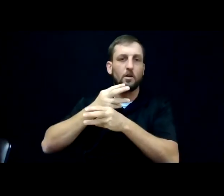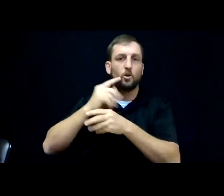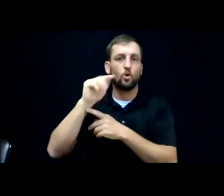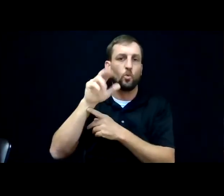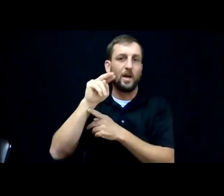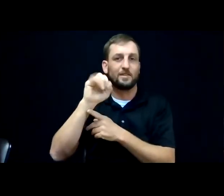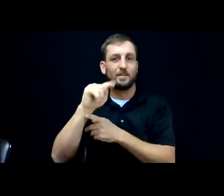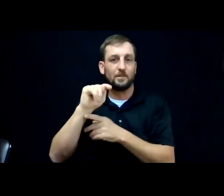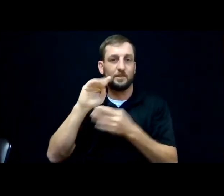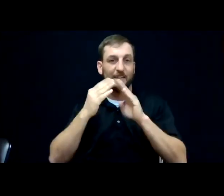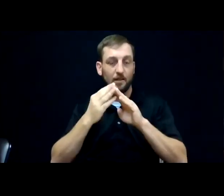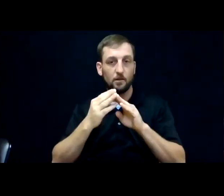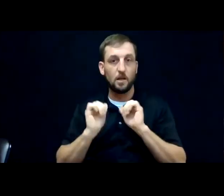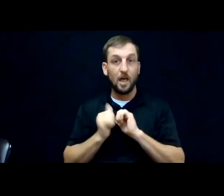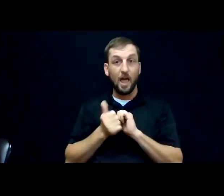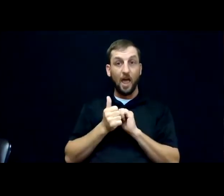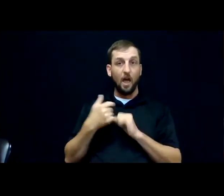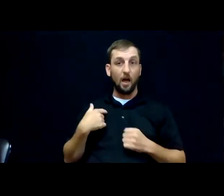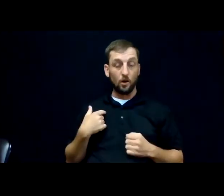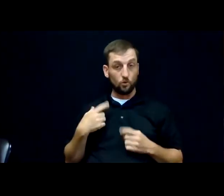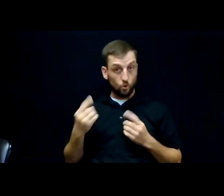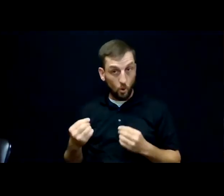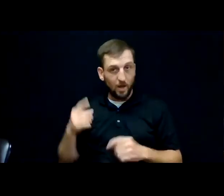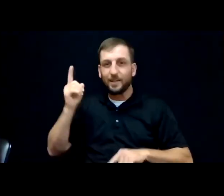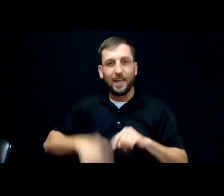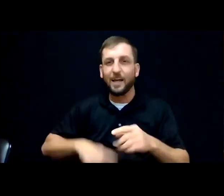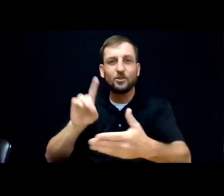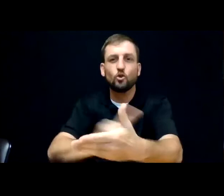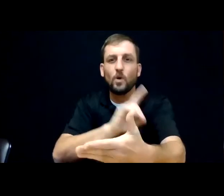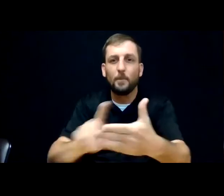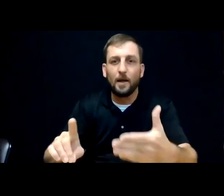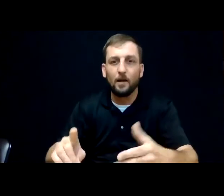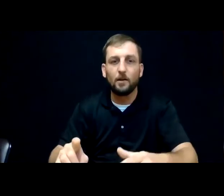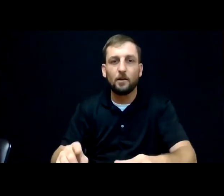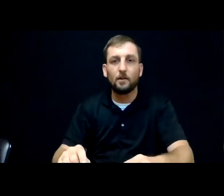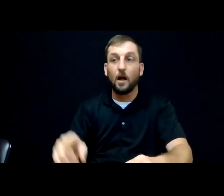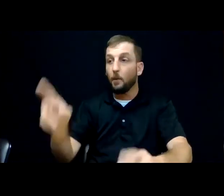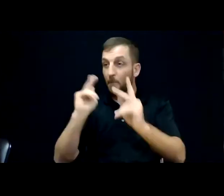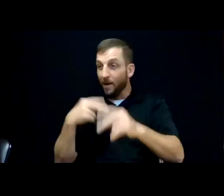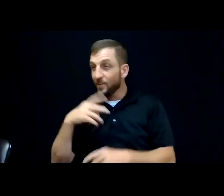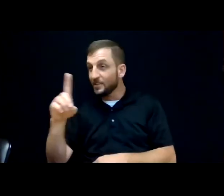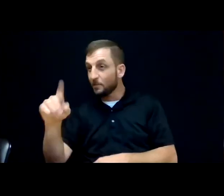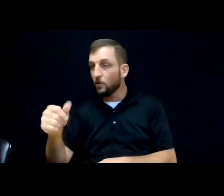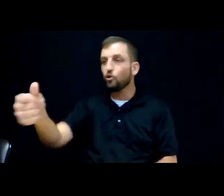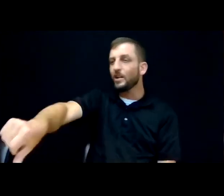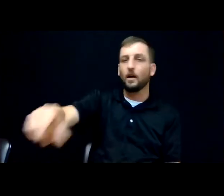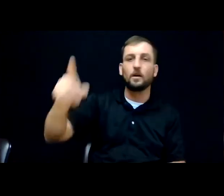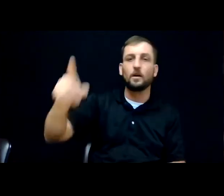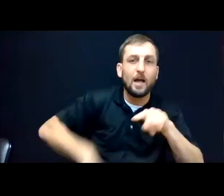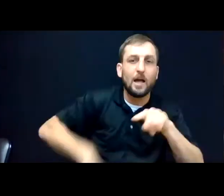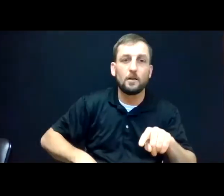that, we can't discriminate on people. We can't turn down disabled people, and we really need to have a